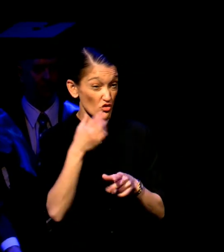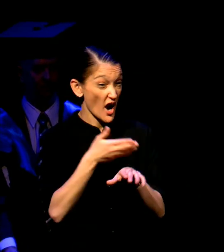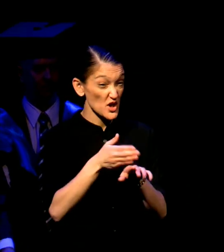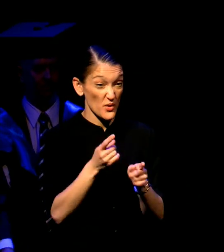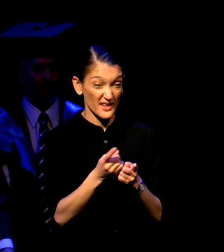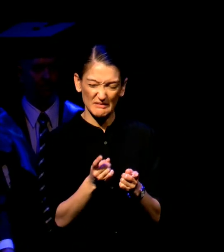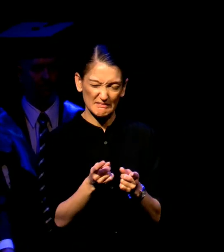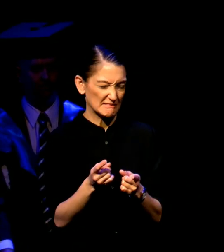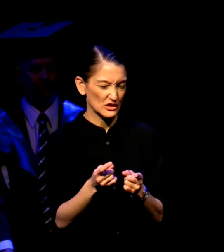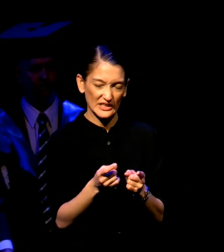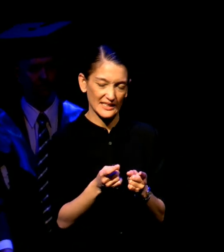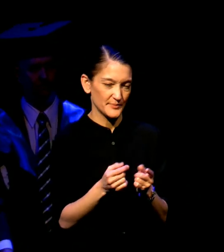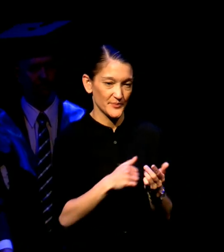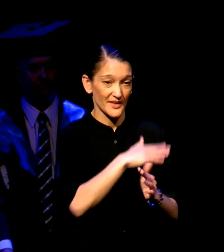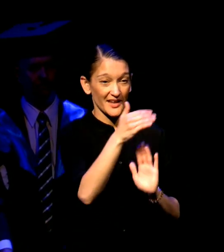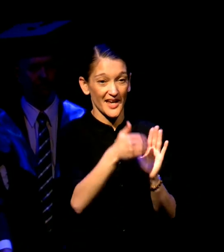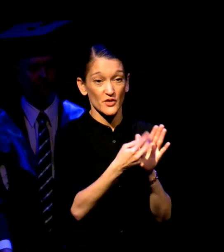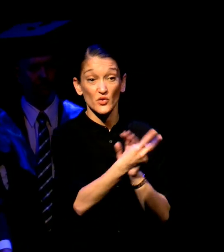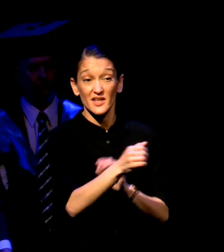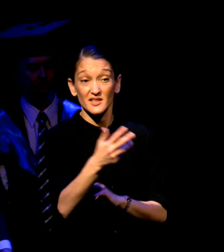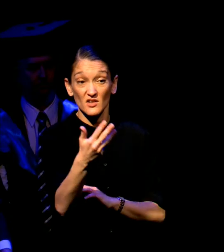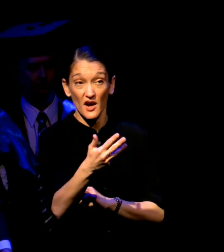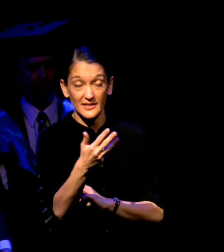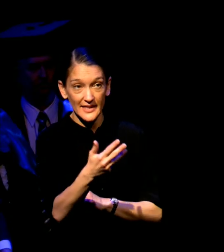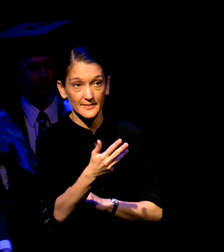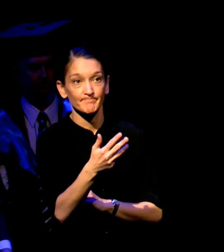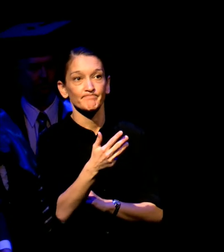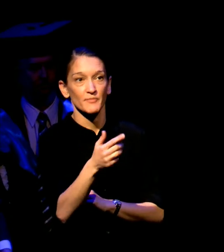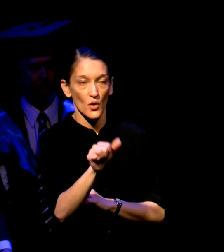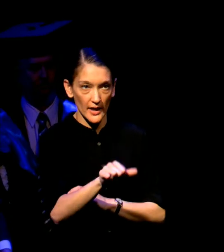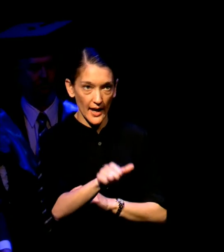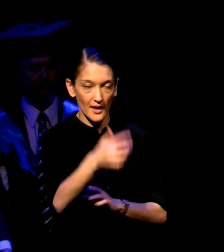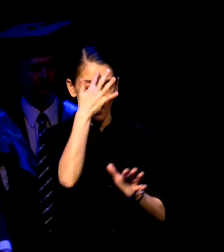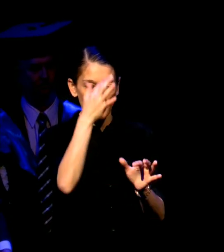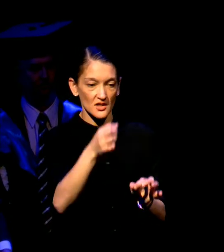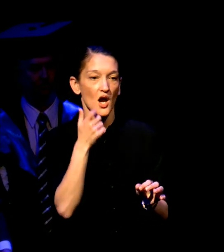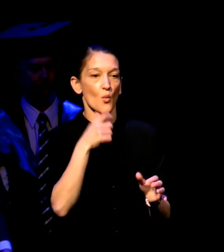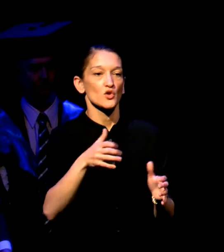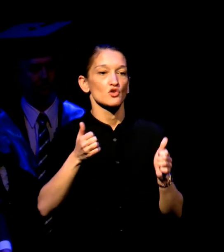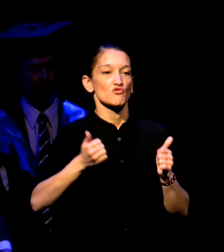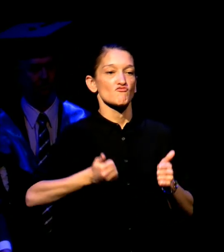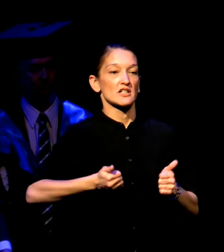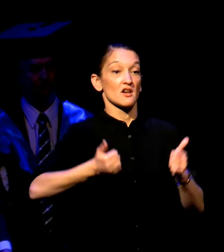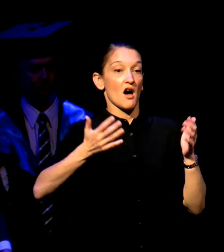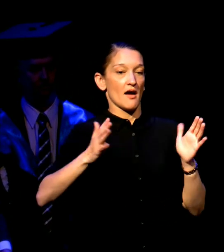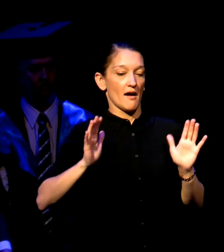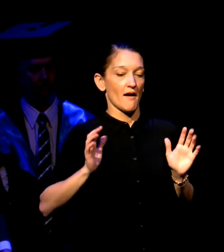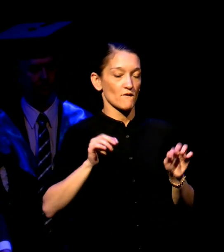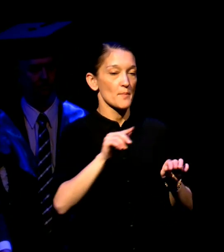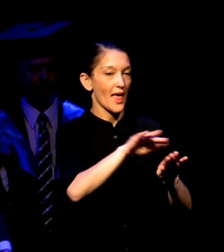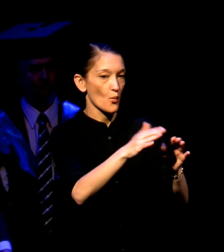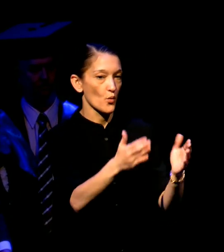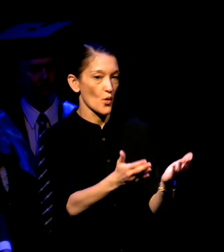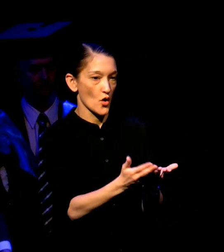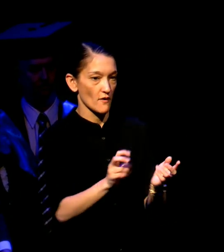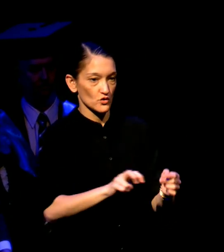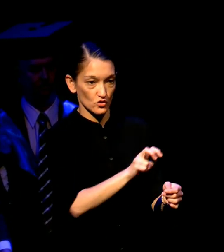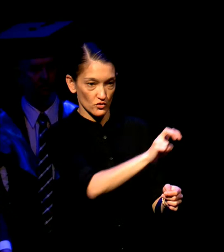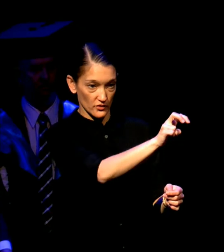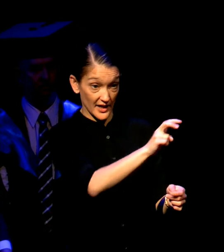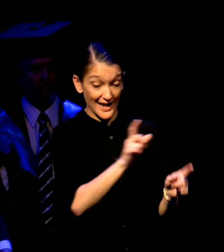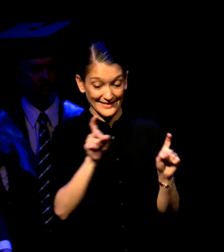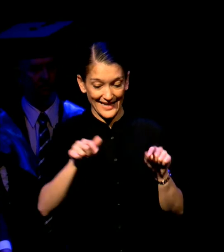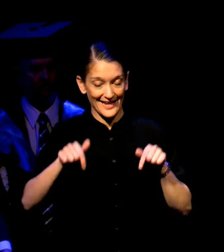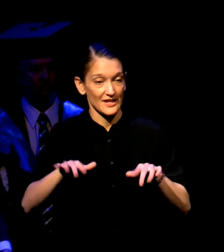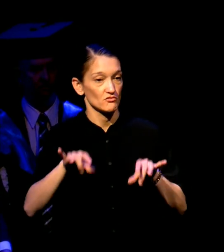So at the end of 2019, I decided I was going to retire from the world of touring and find a way to be successful here in